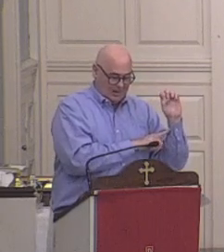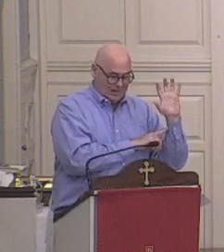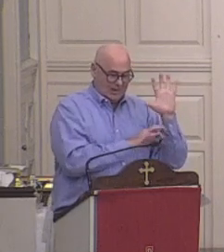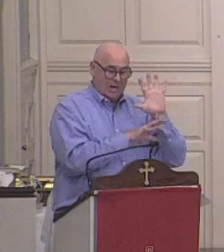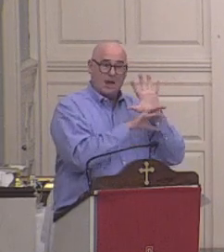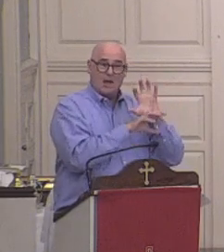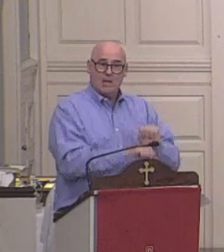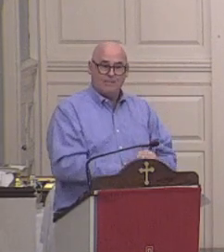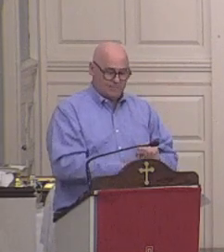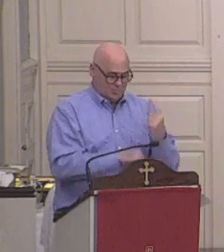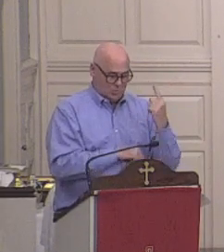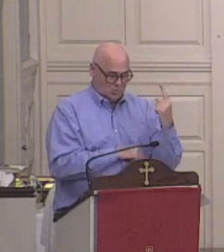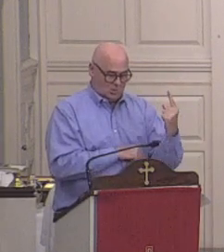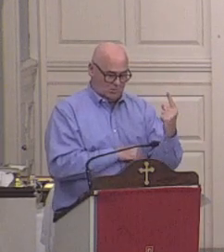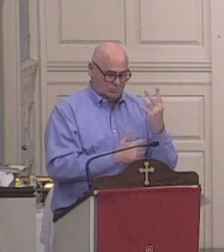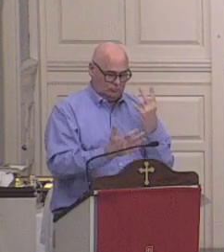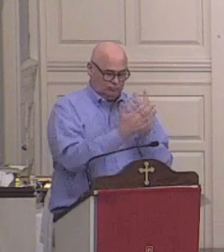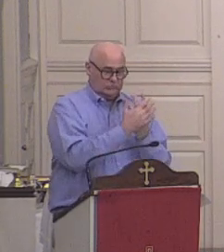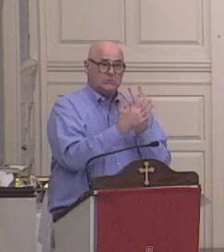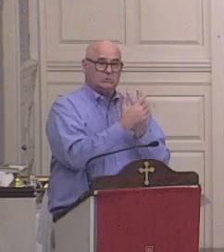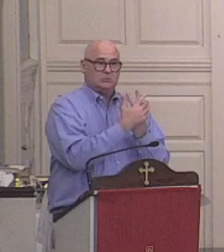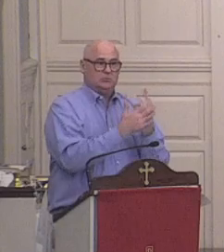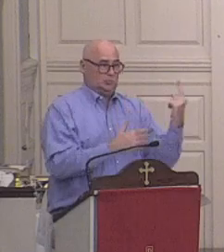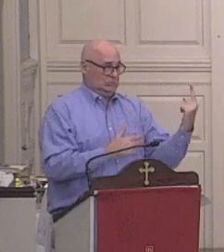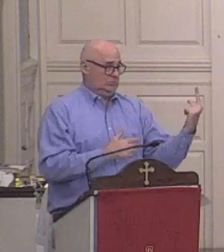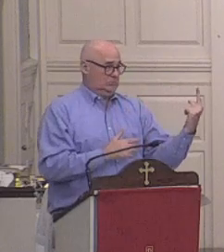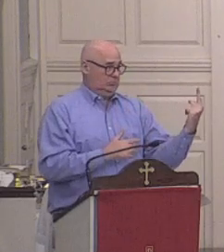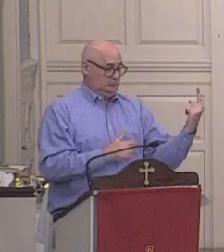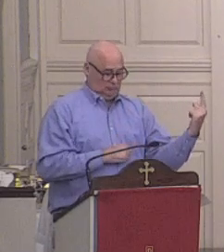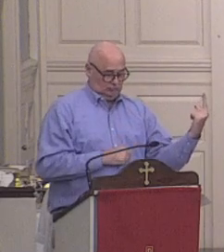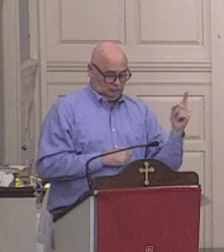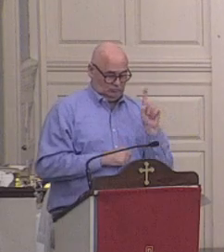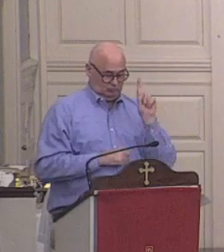prisoner whom they had requested.